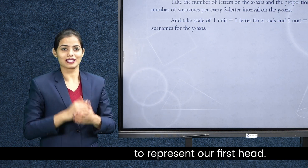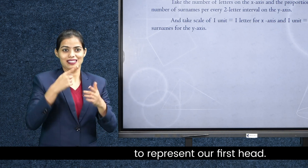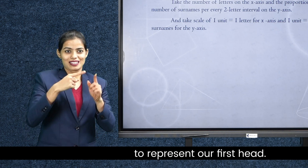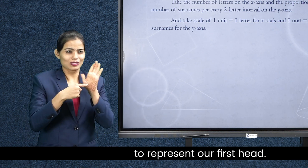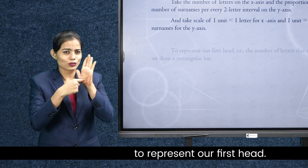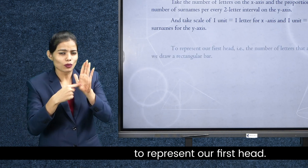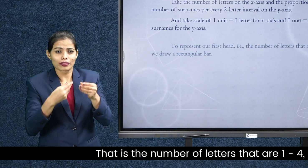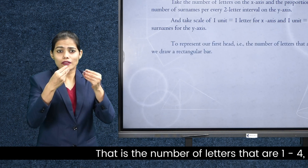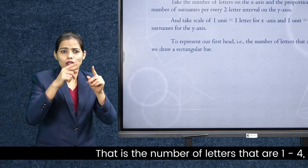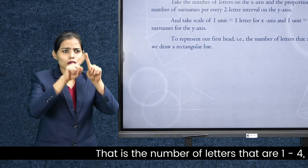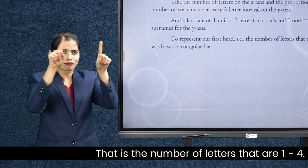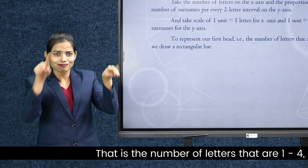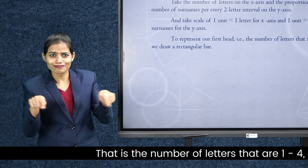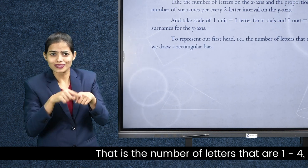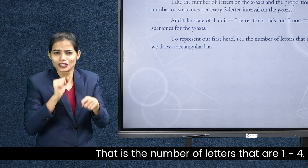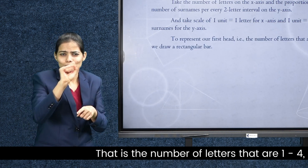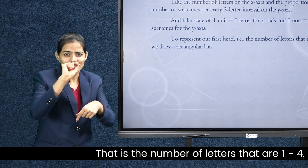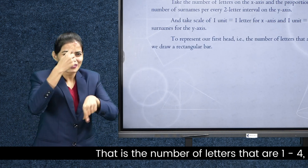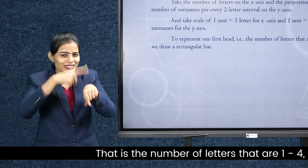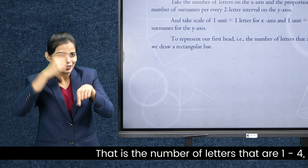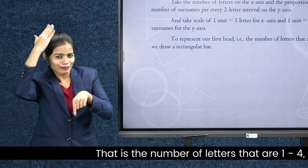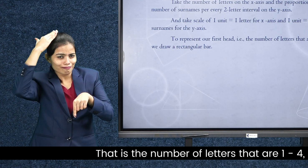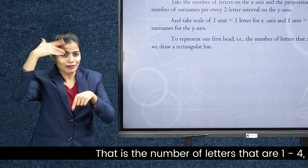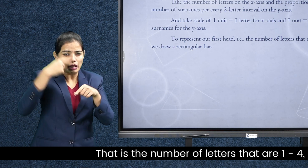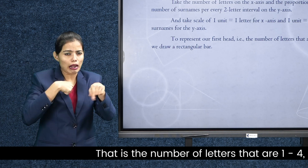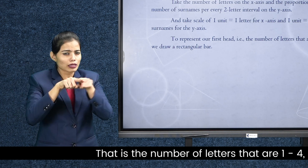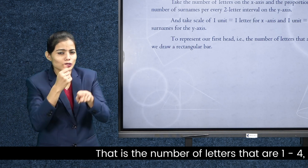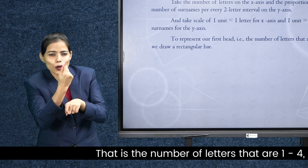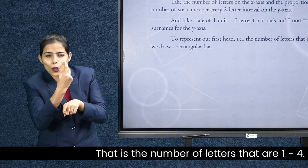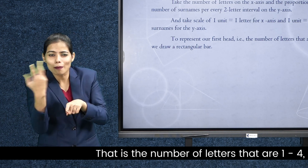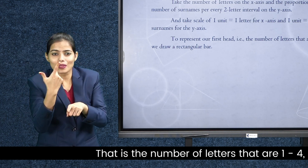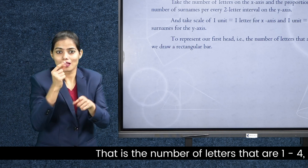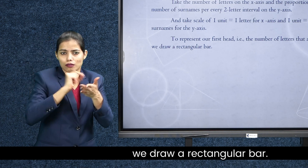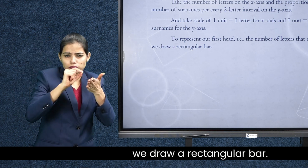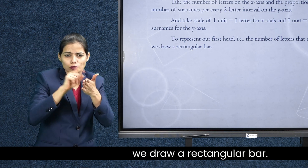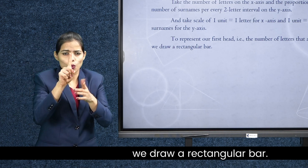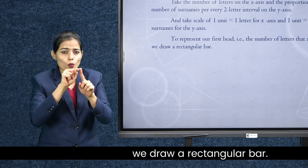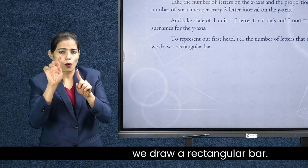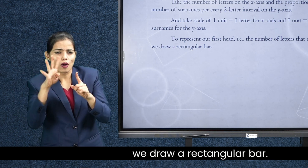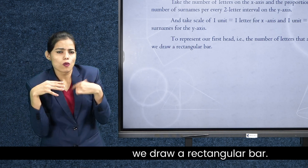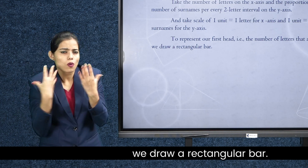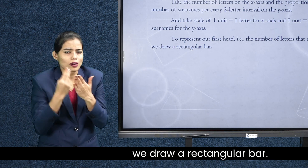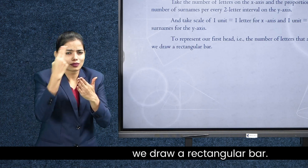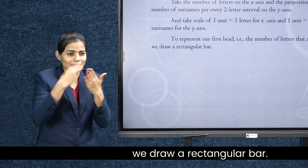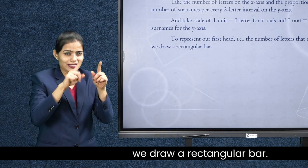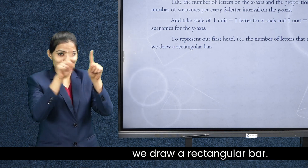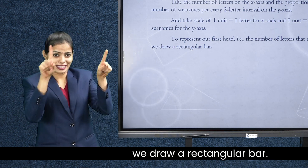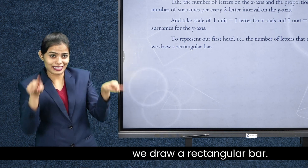To represent our first head, that is the number of letters that are 1 to 4, we draw a rectangular bar.